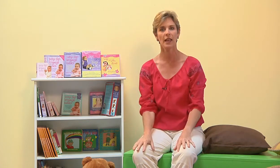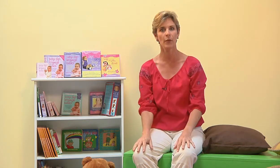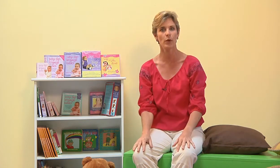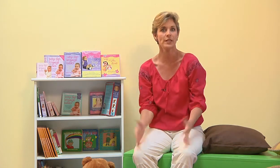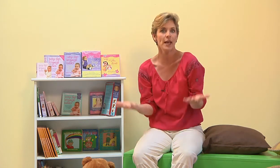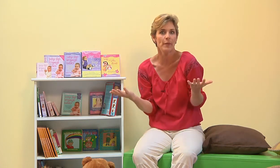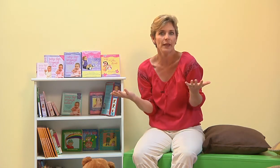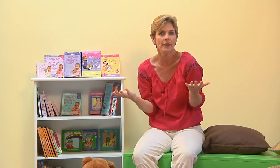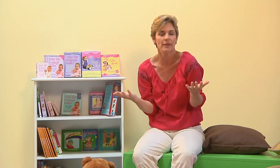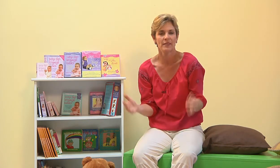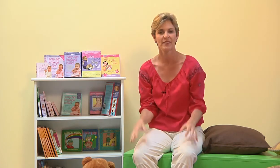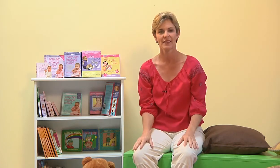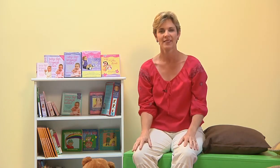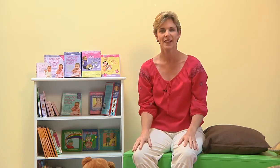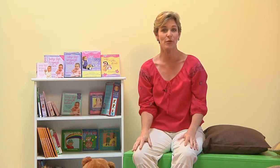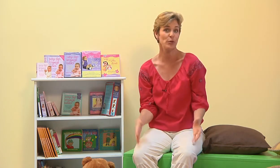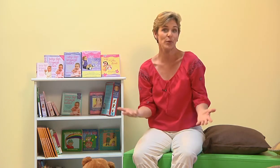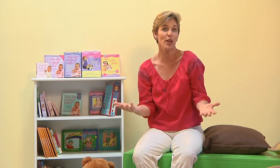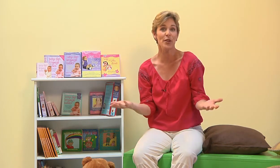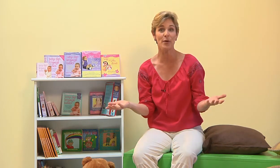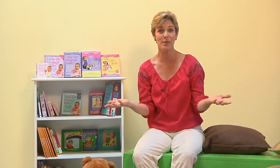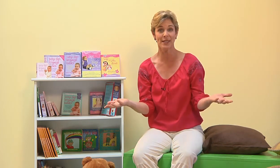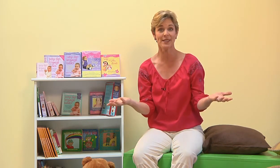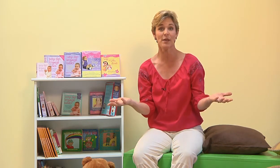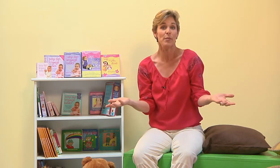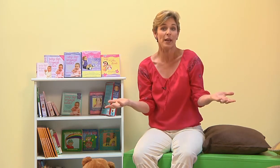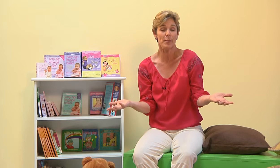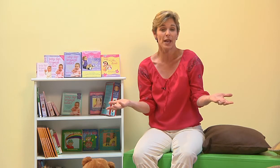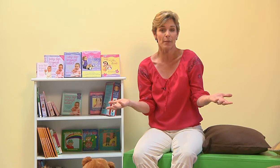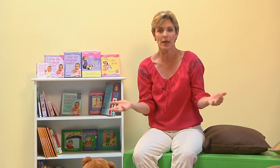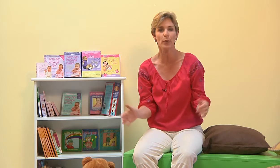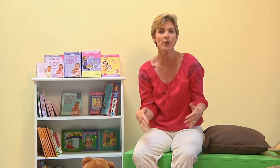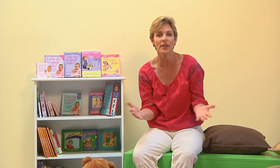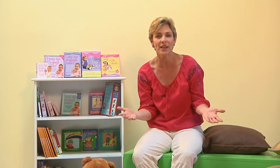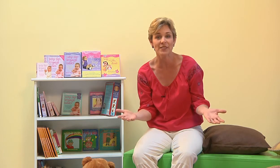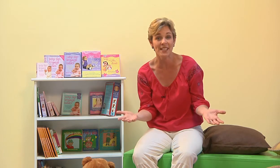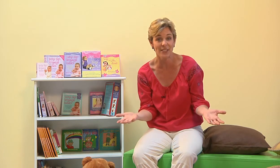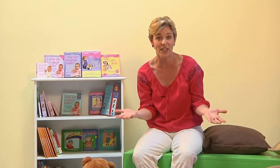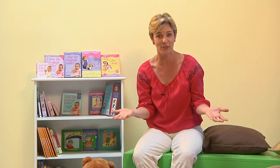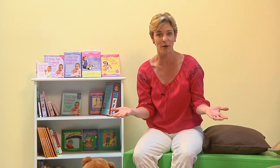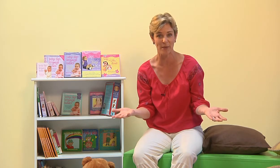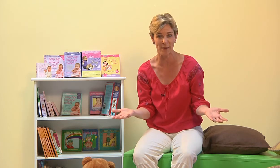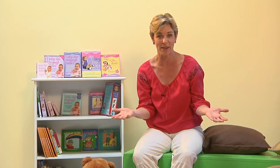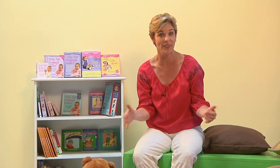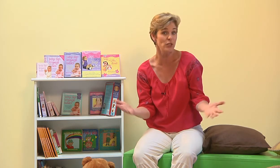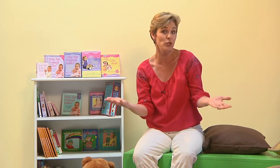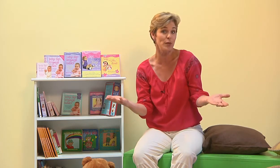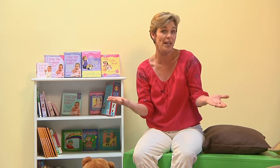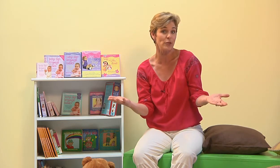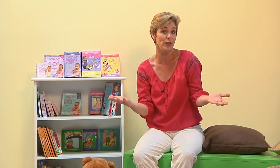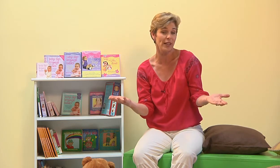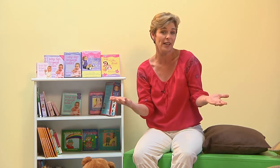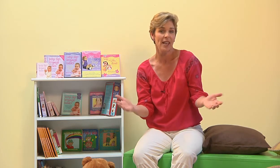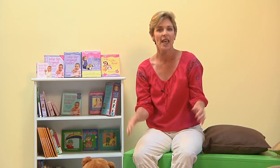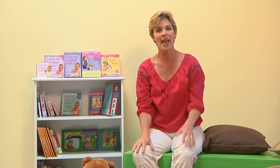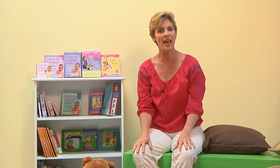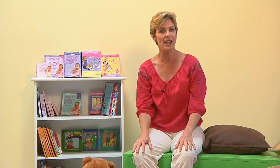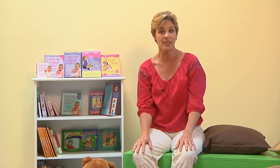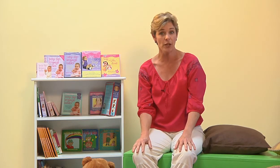And what's that mean? Of course, we all know it means pick me up, and we don't even have to teach that to our baby. They just do it naturally. And as